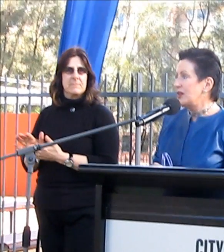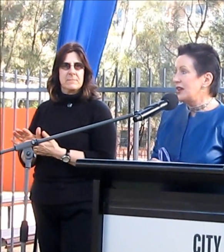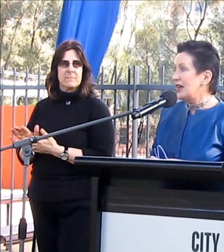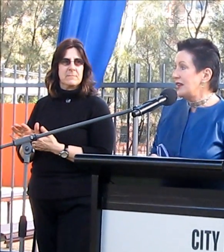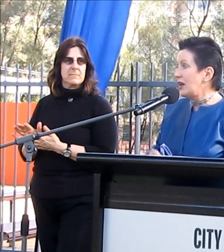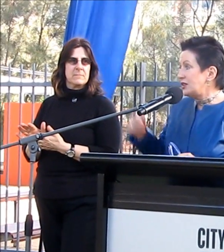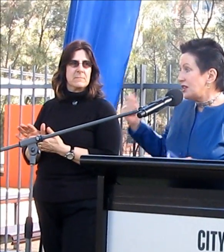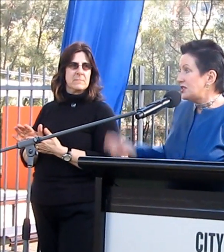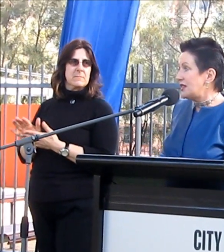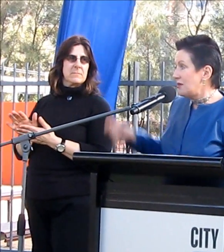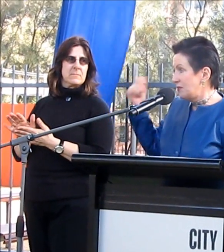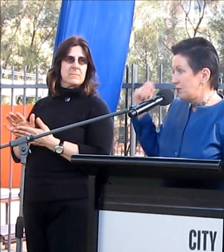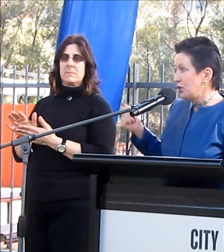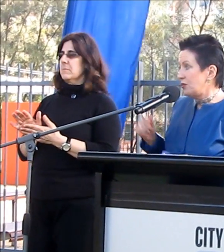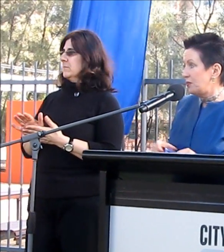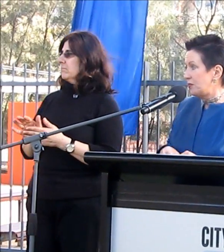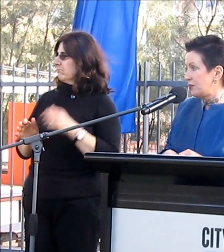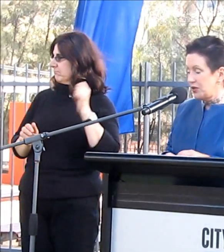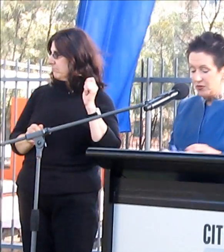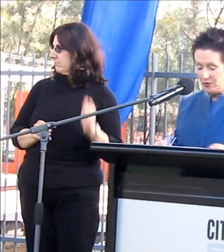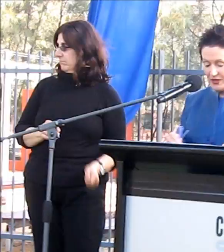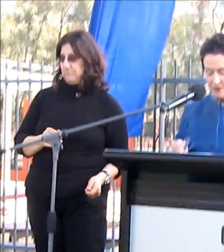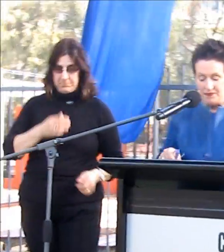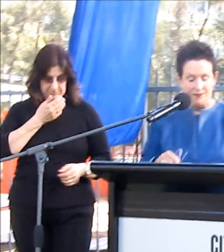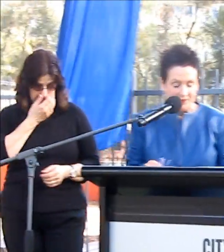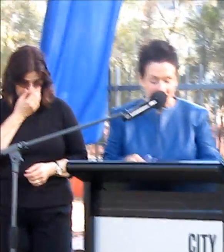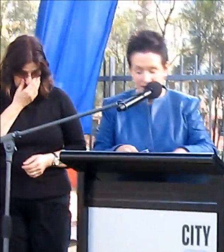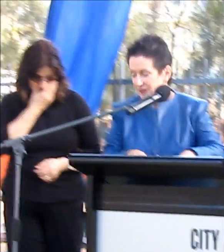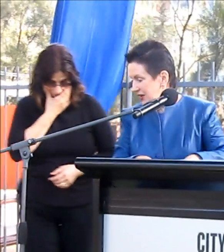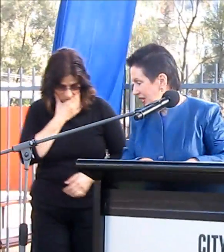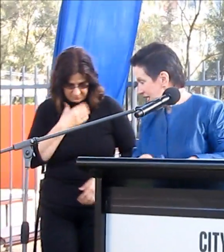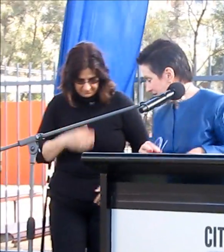So, and now I just pull the ribbon, yeah.